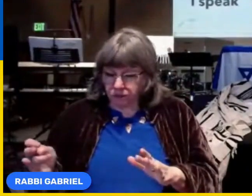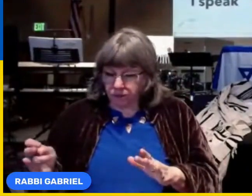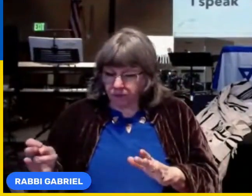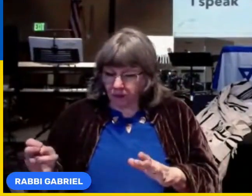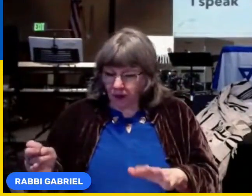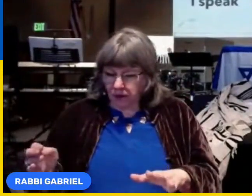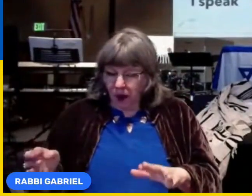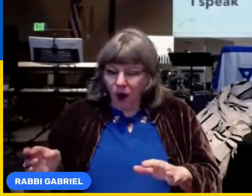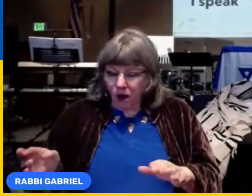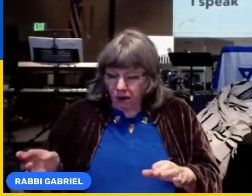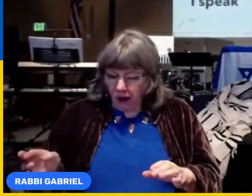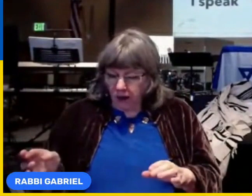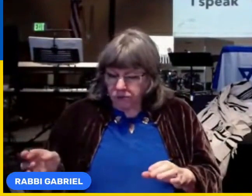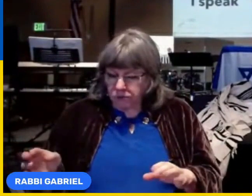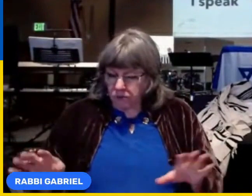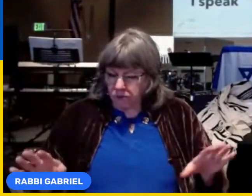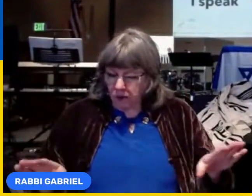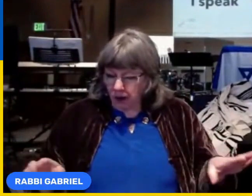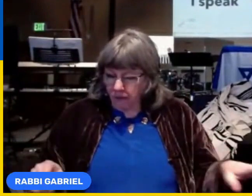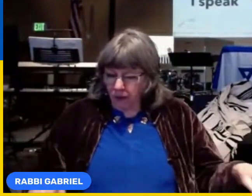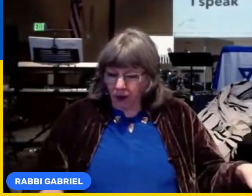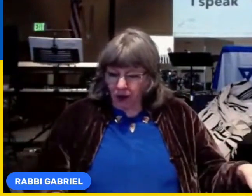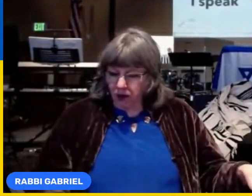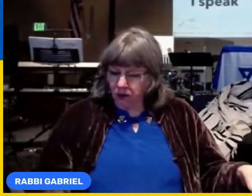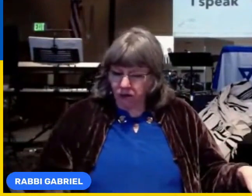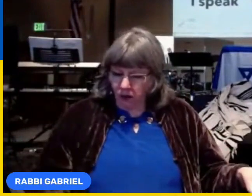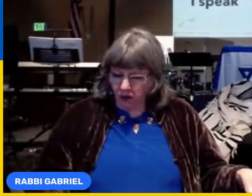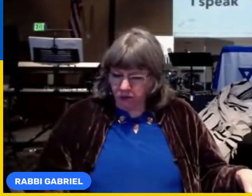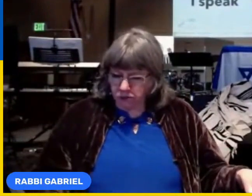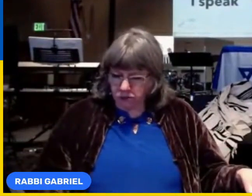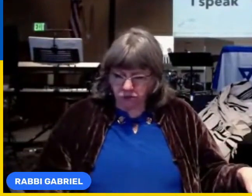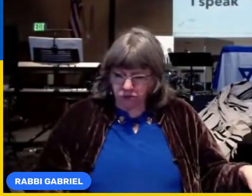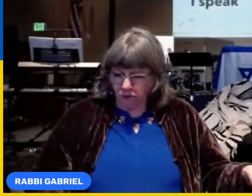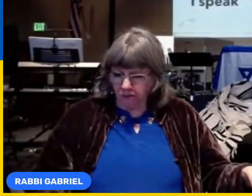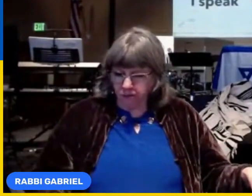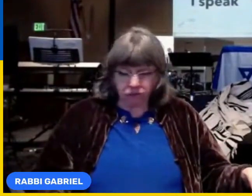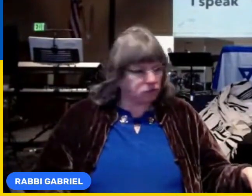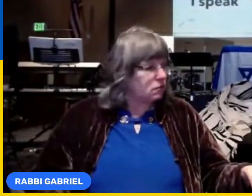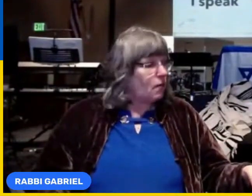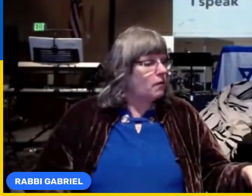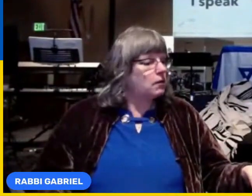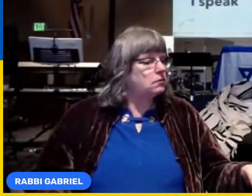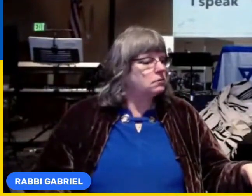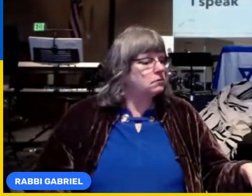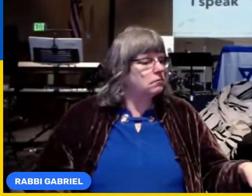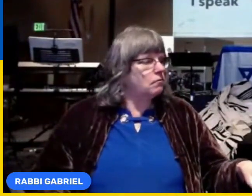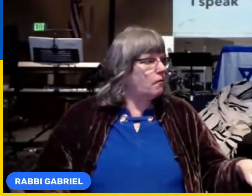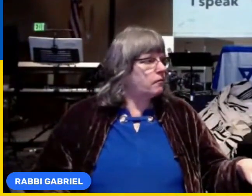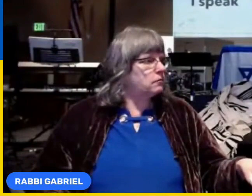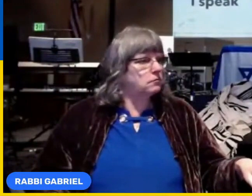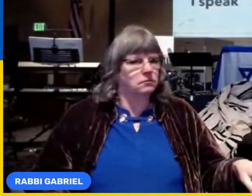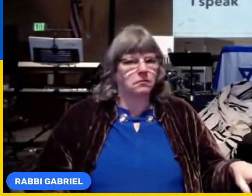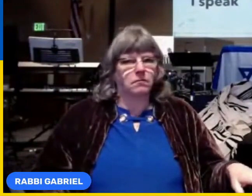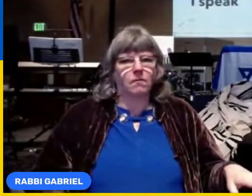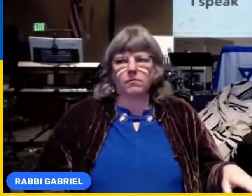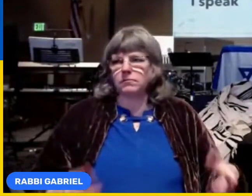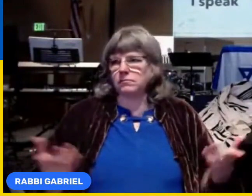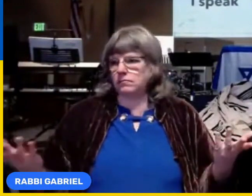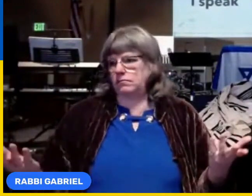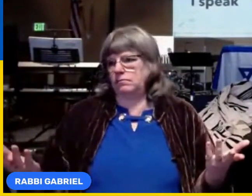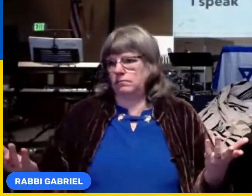Medaber Hivrit. I speak Hebrew. Yeah. Okay. You know, so. Well, I'm there on the